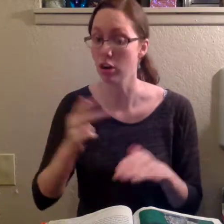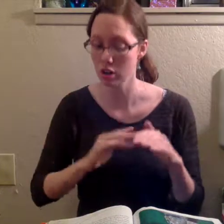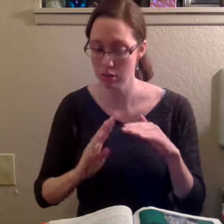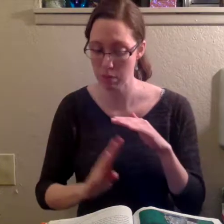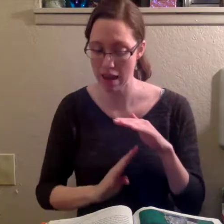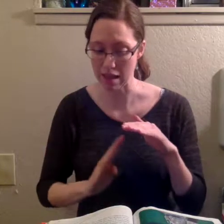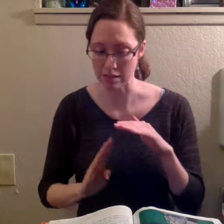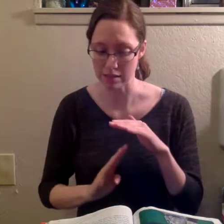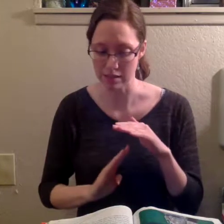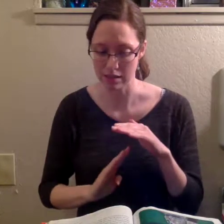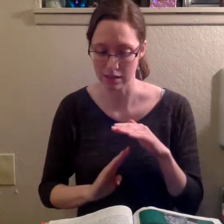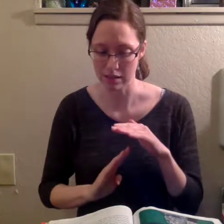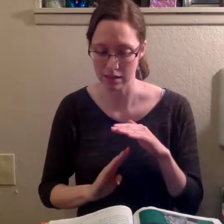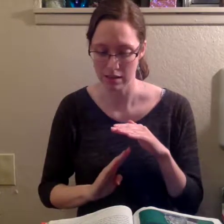third base,